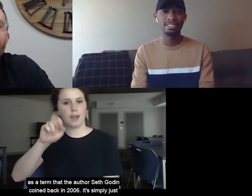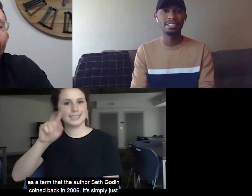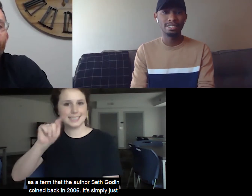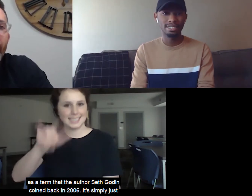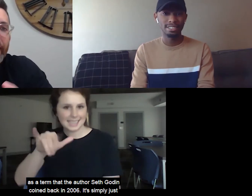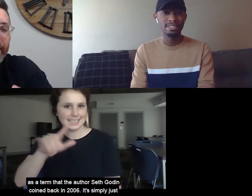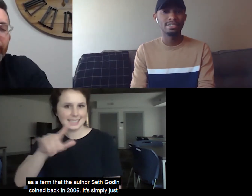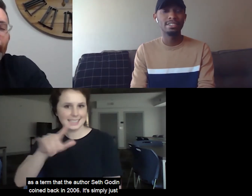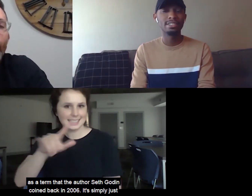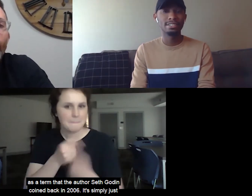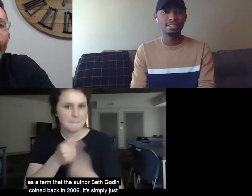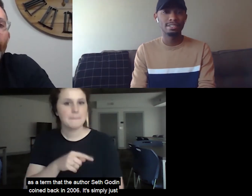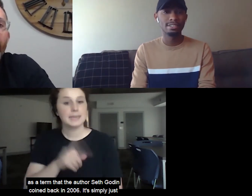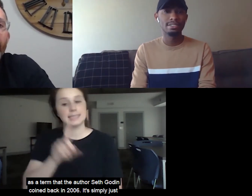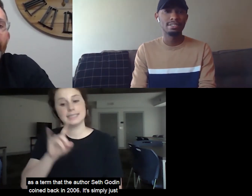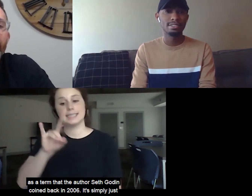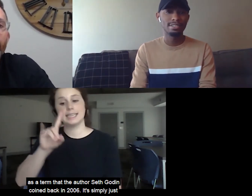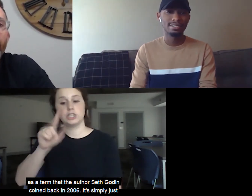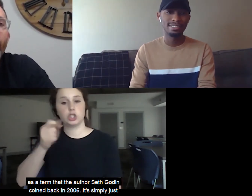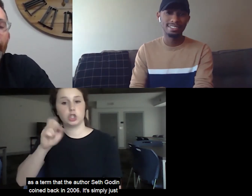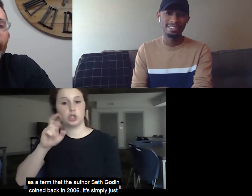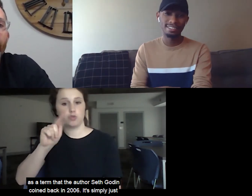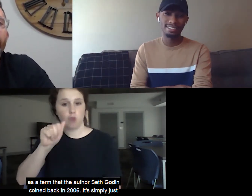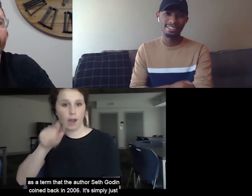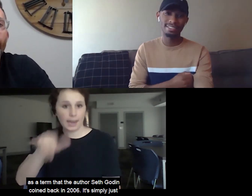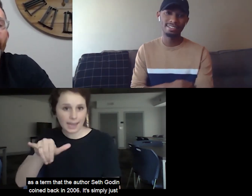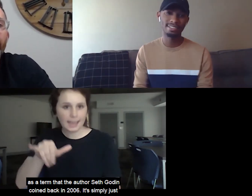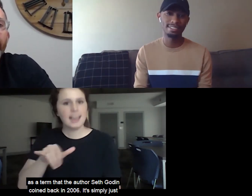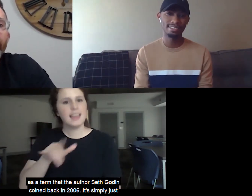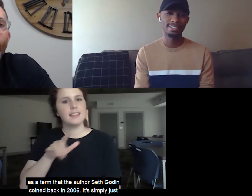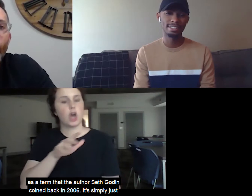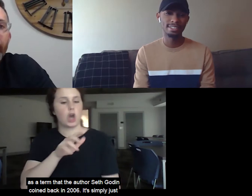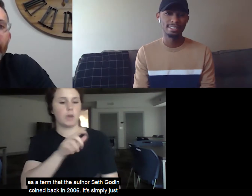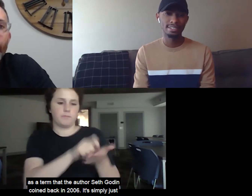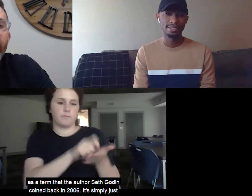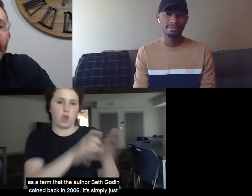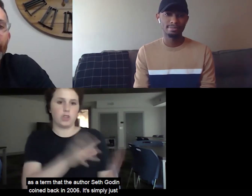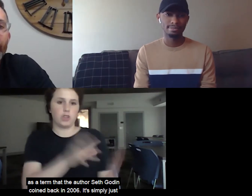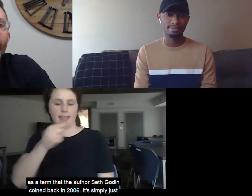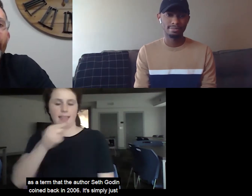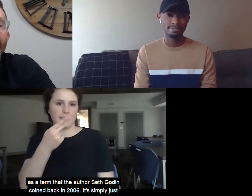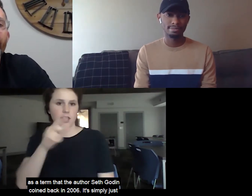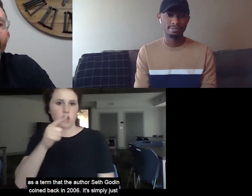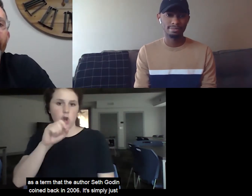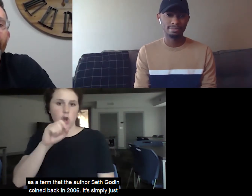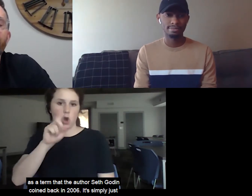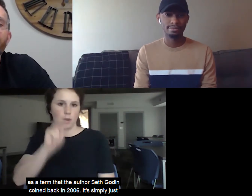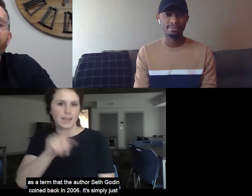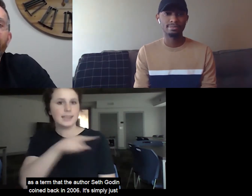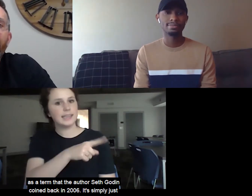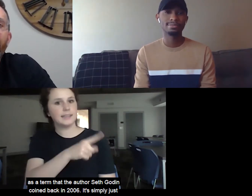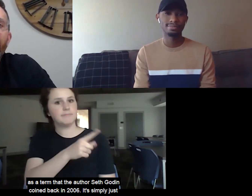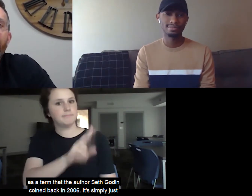and Digerati is a term that the author Seth Godin coined back in